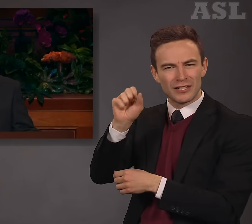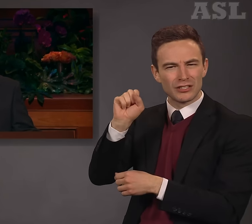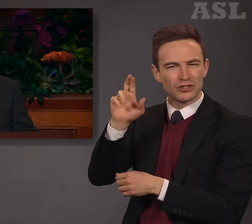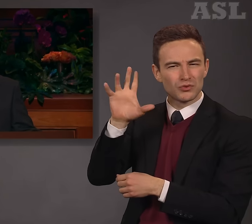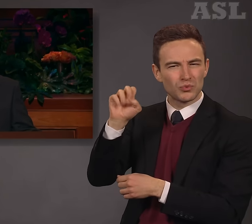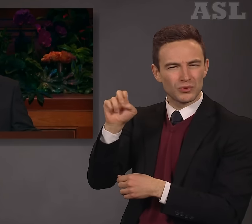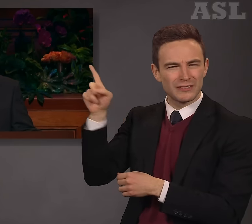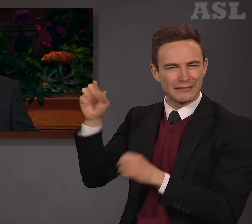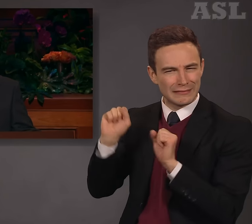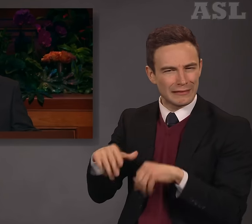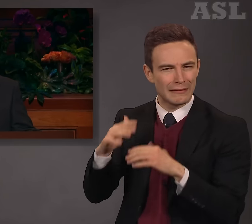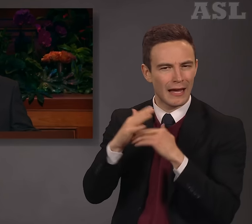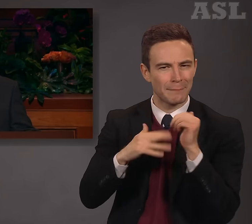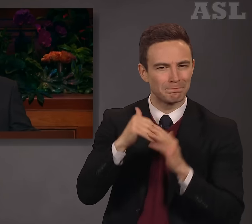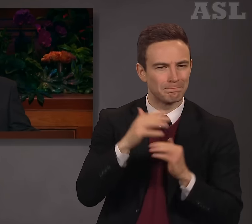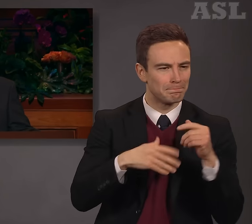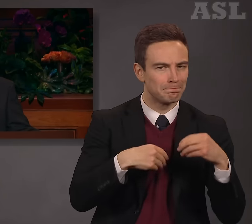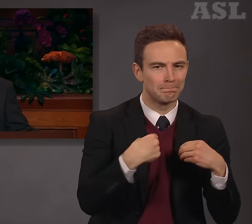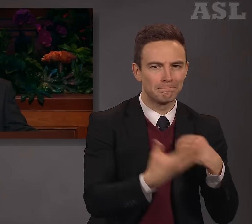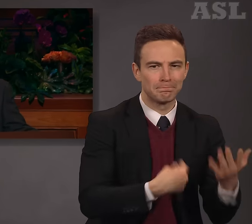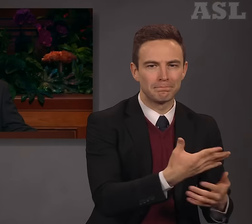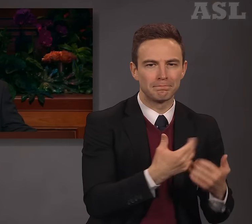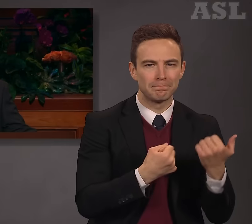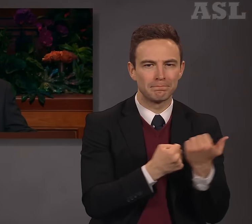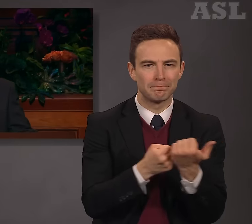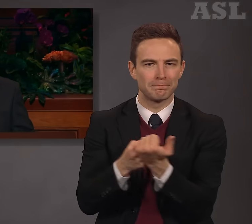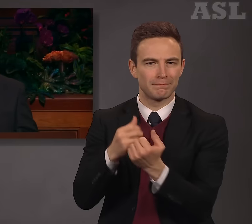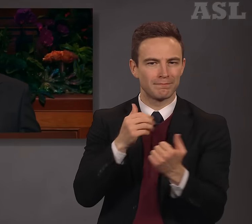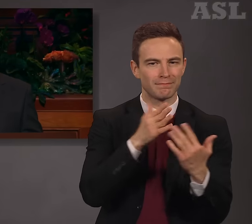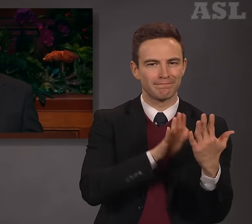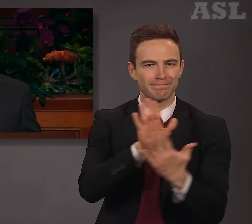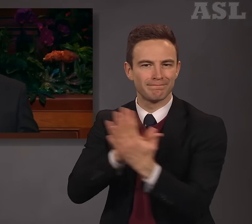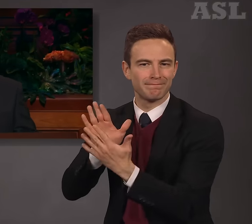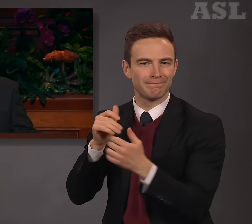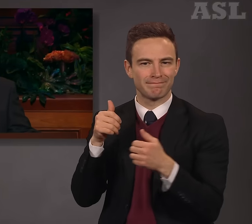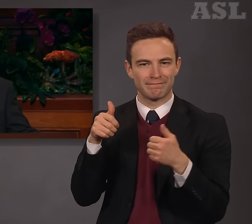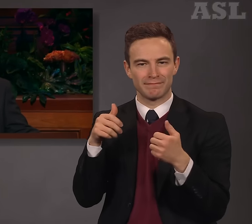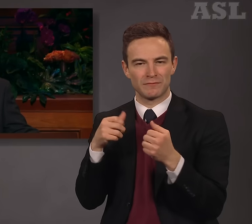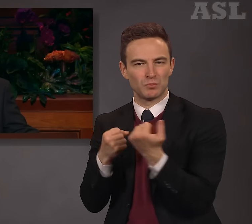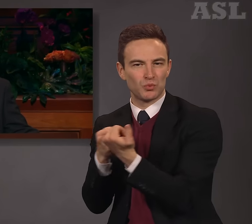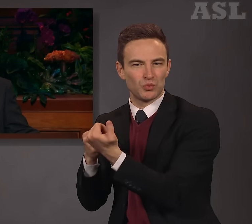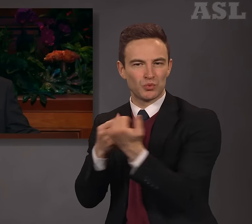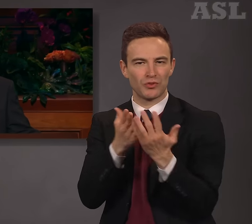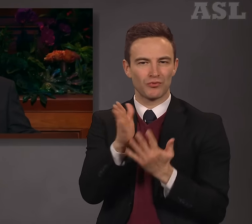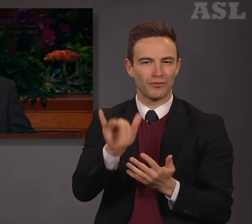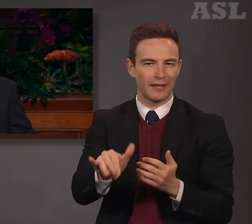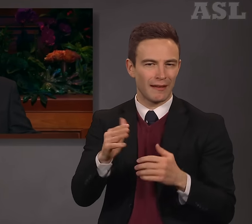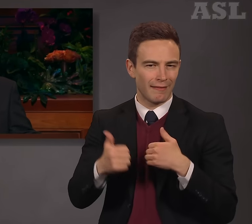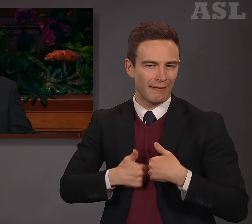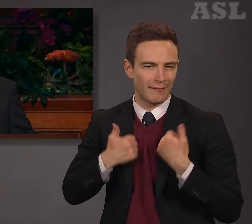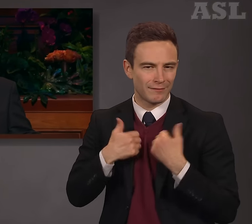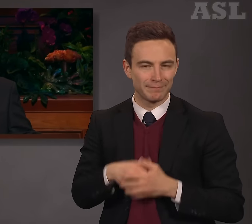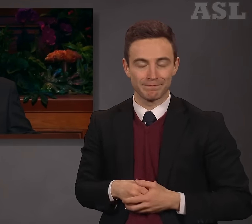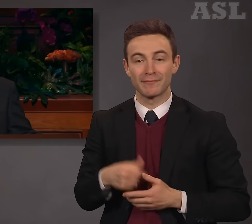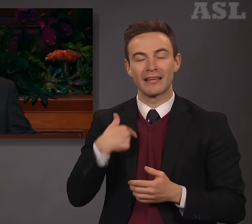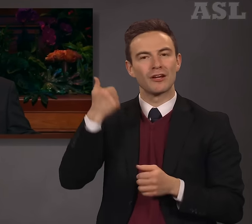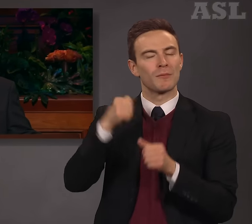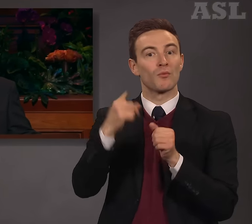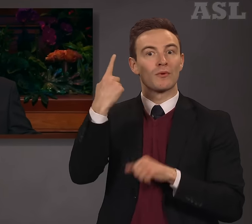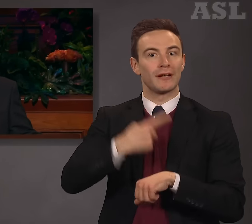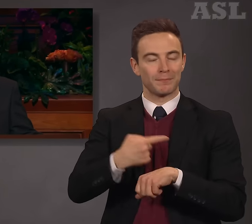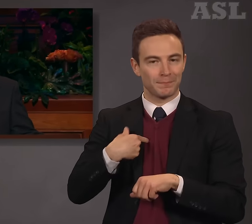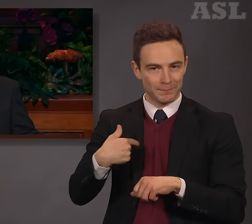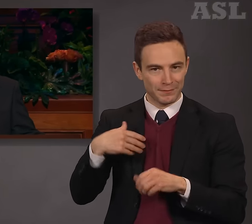support that can counter the challenges of this mortal life. I remember an occasion when I was hospitalized for